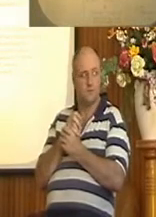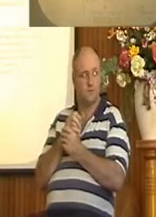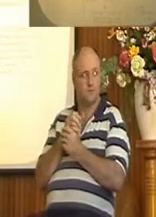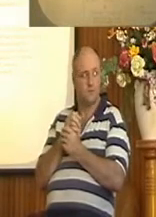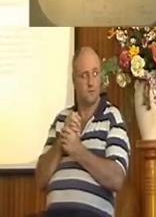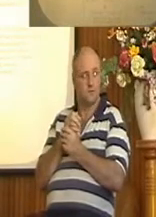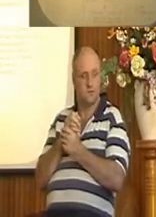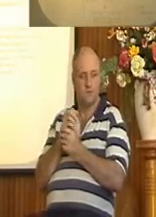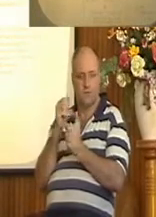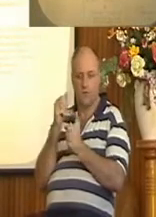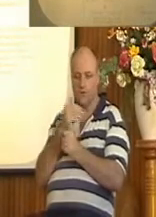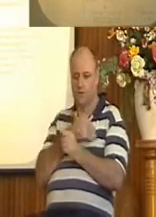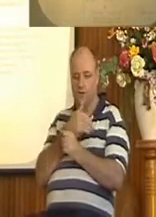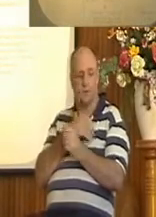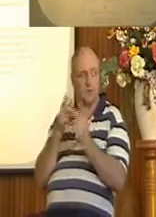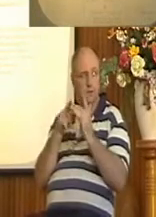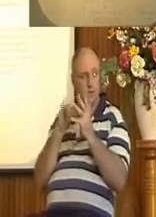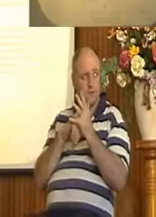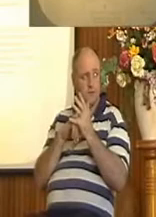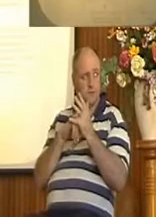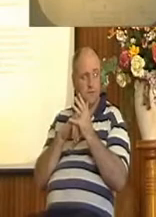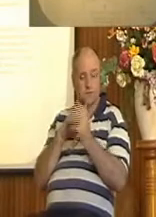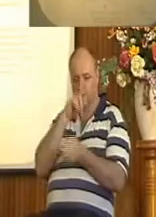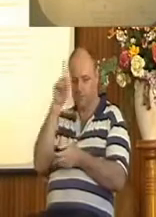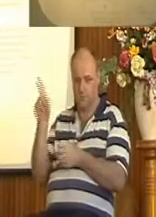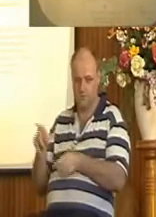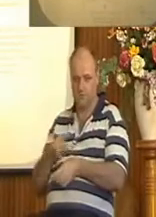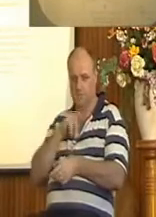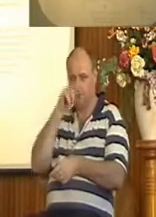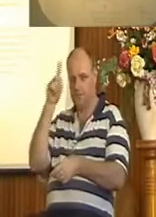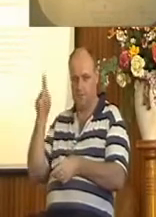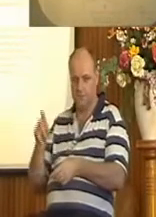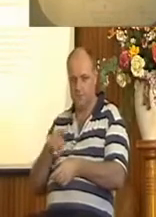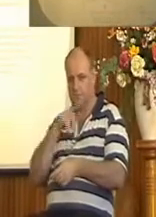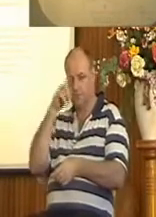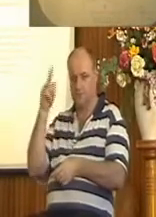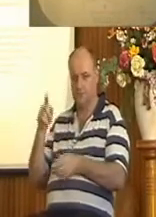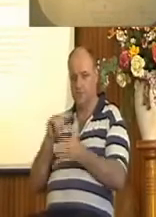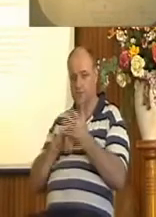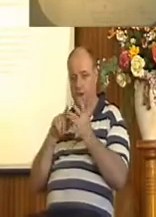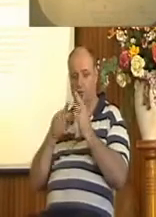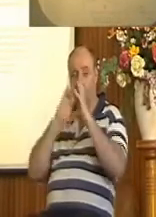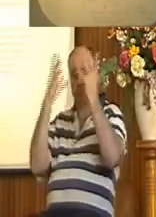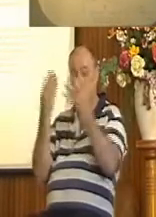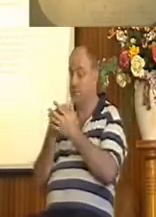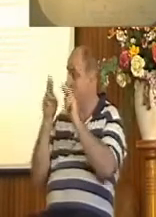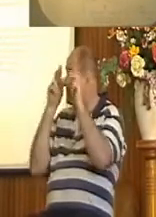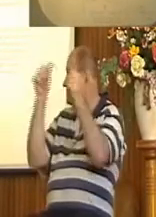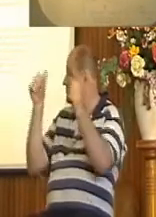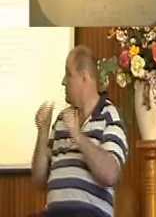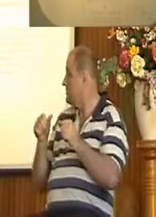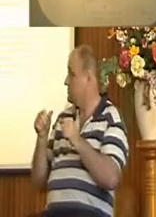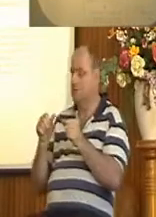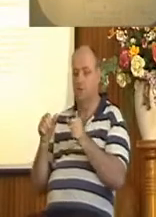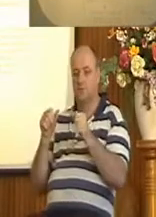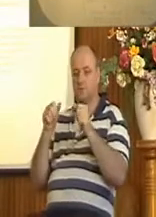Grace is the circulation of the Spirit of God in the totality of